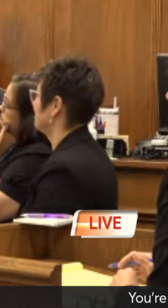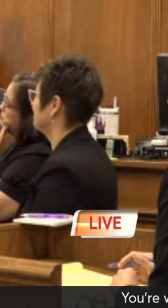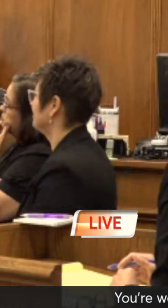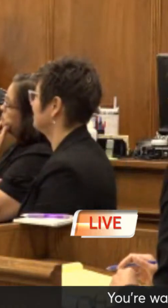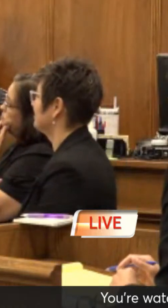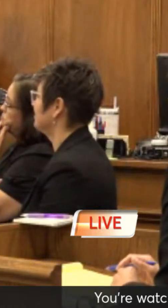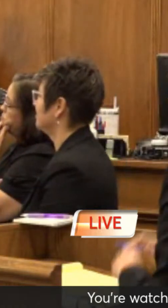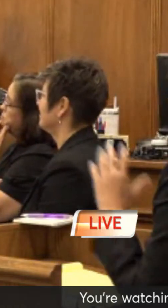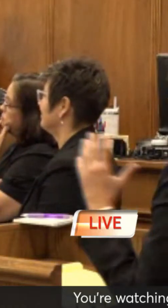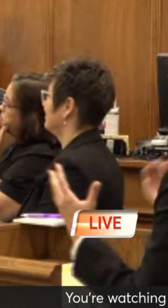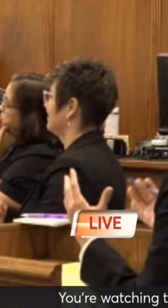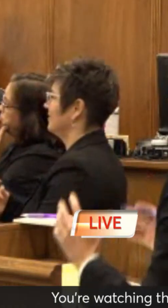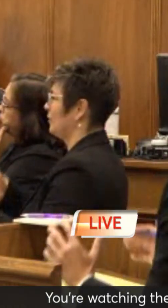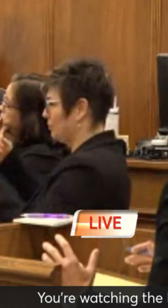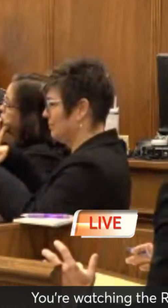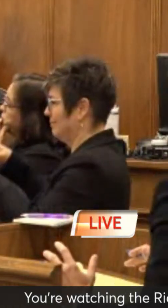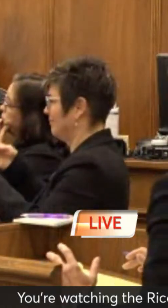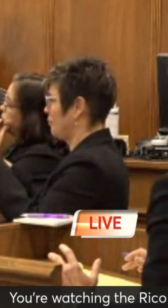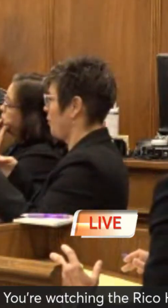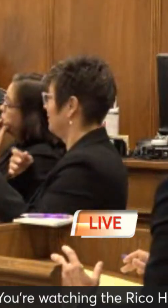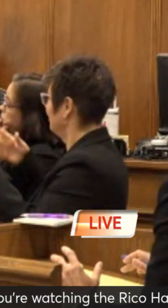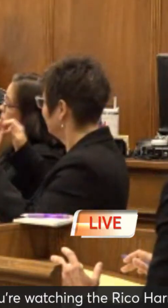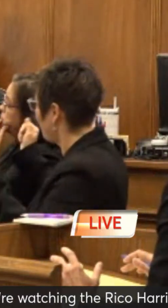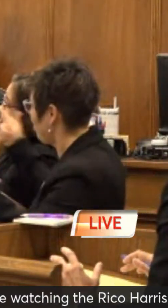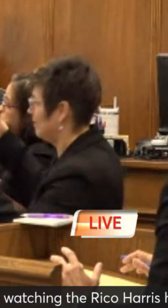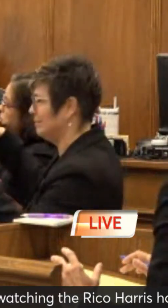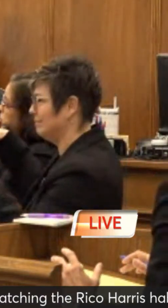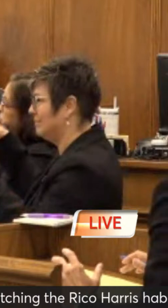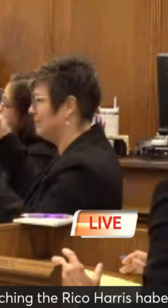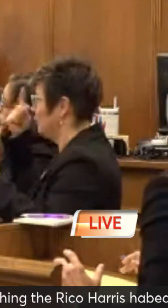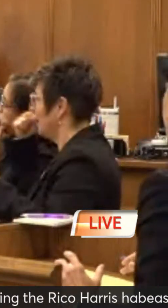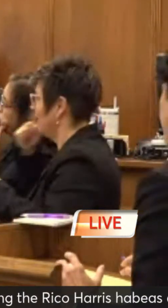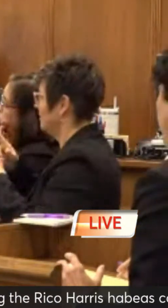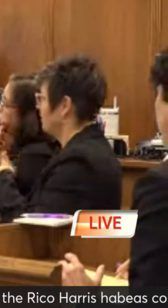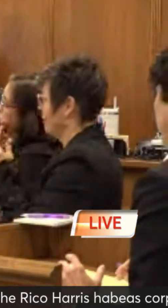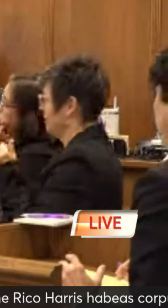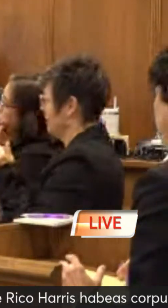Just so he can understand, so the court can understand how that works.